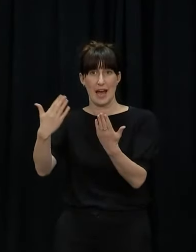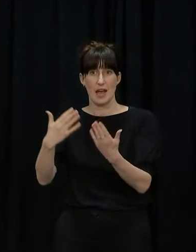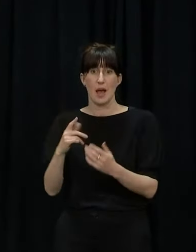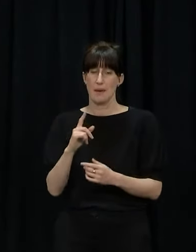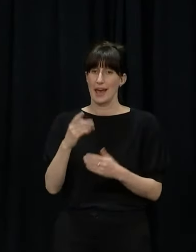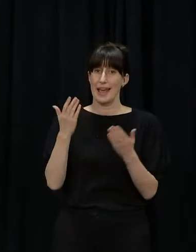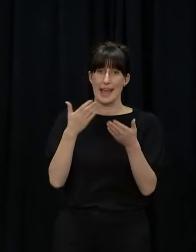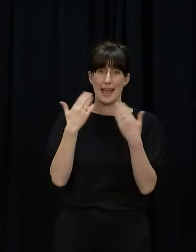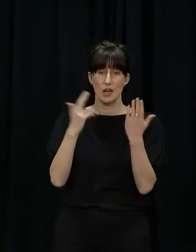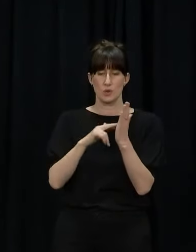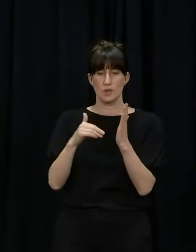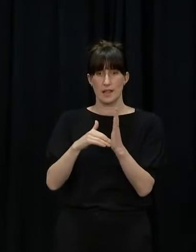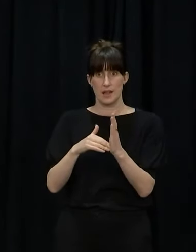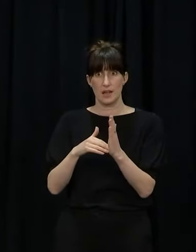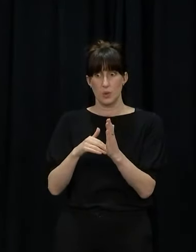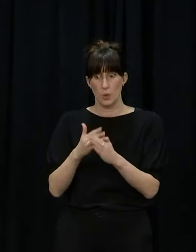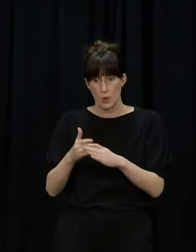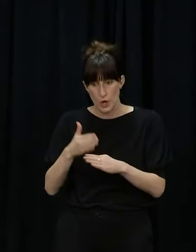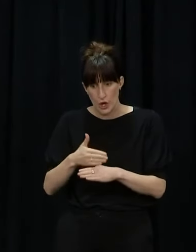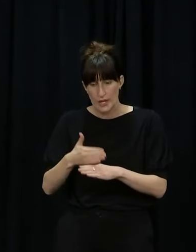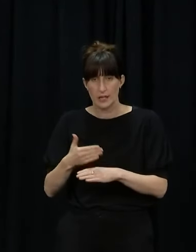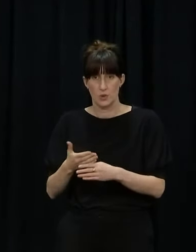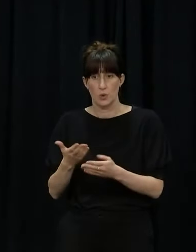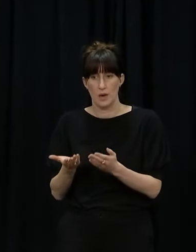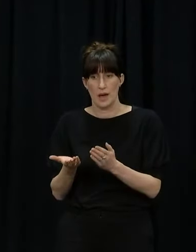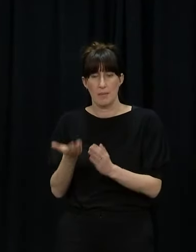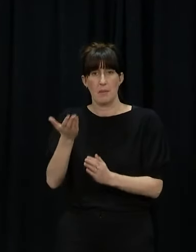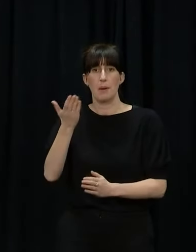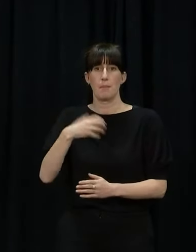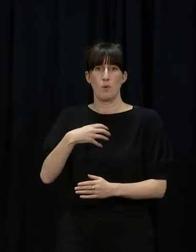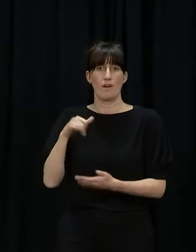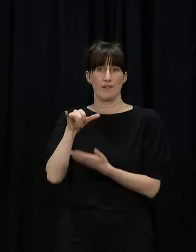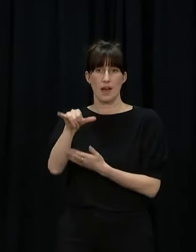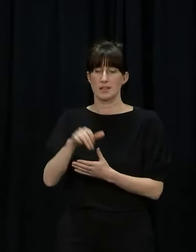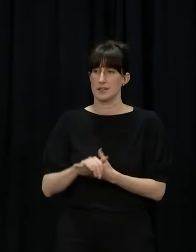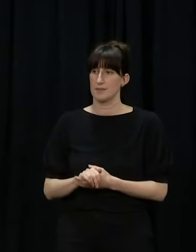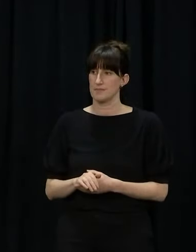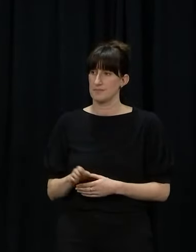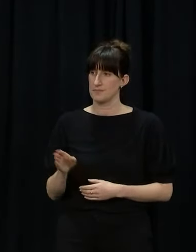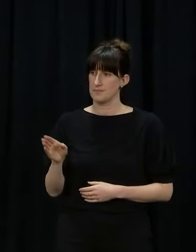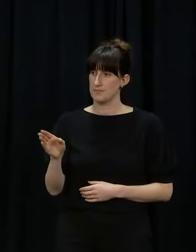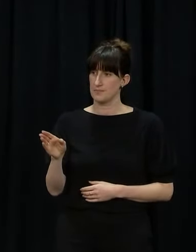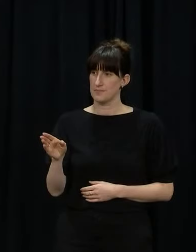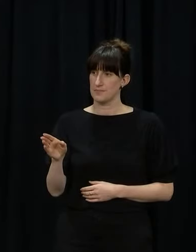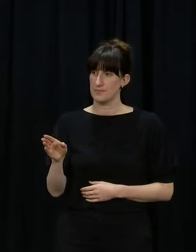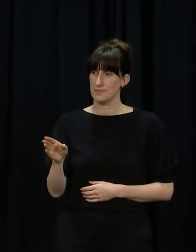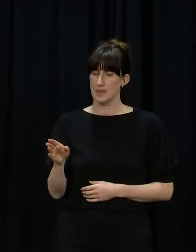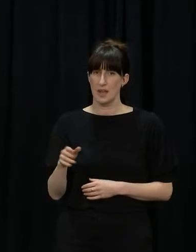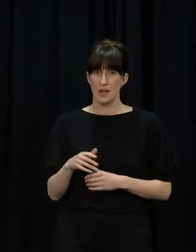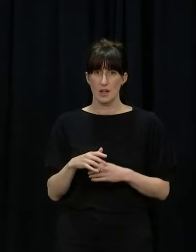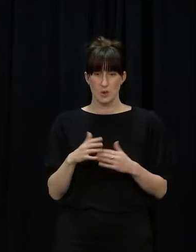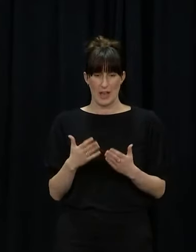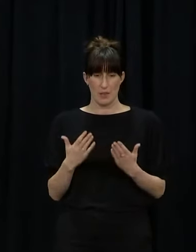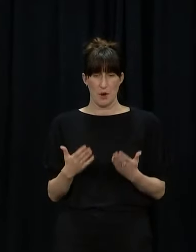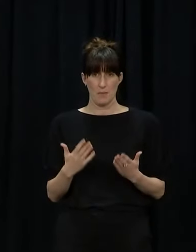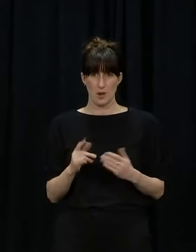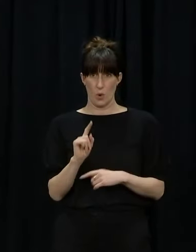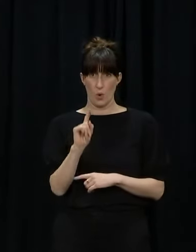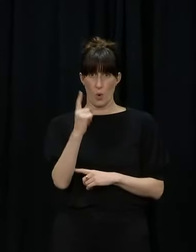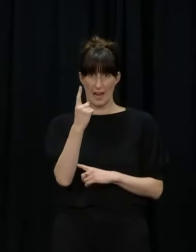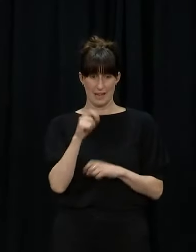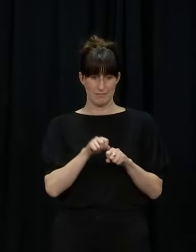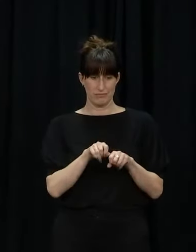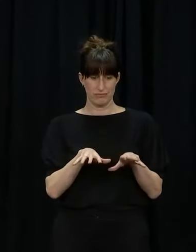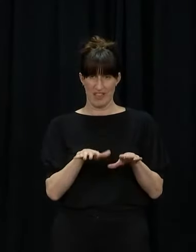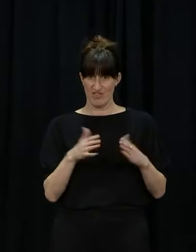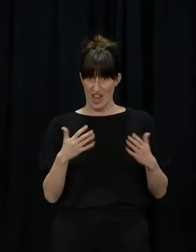Zealand are working very hard to lift their capacity. What is your confidence at the moment about the outbreak being contained to Auckland? Well, again, the higher the number of